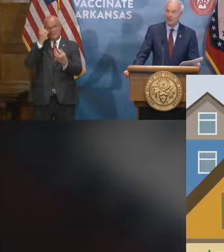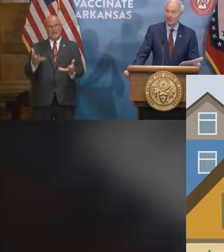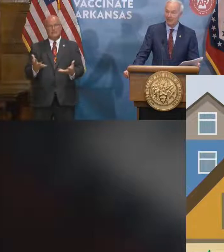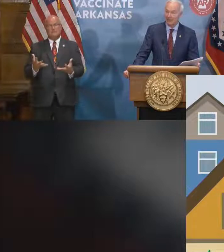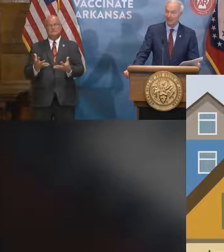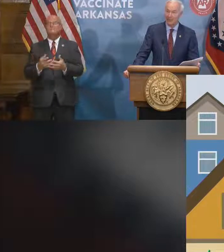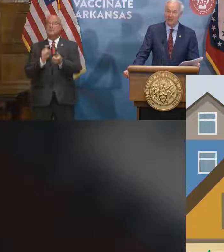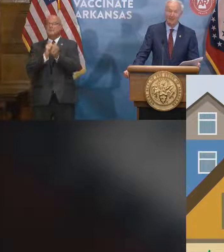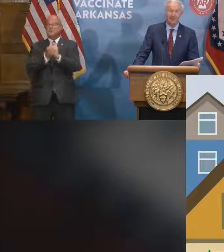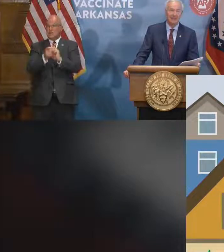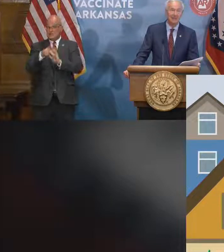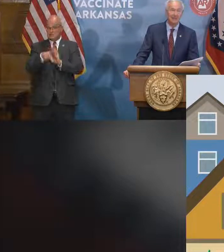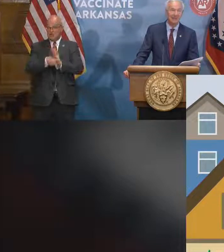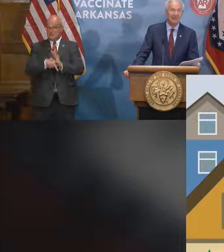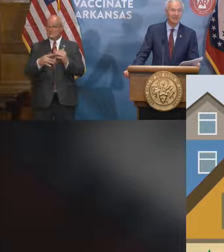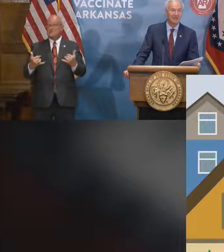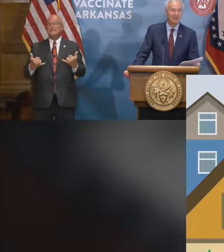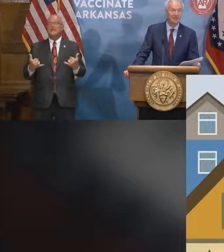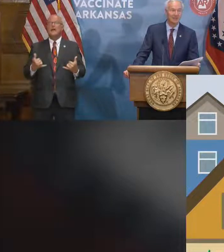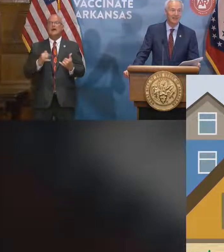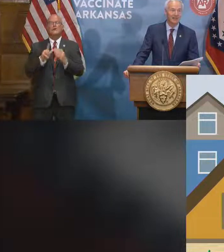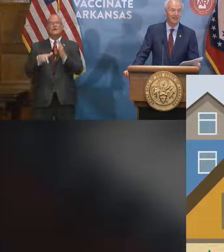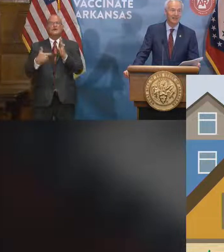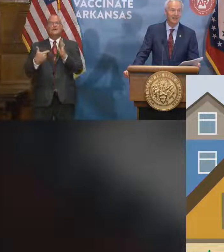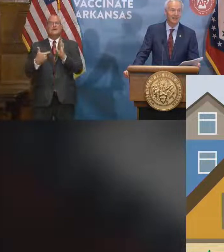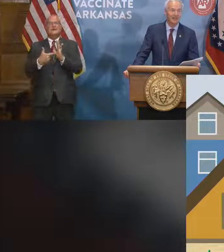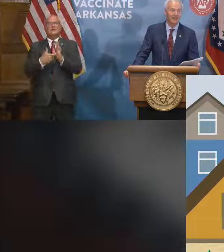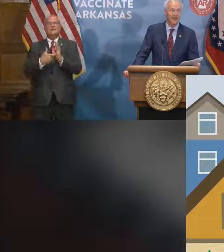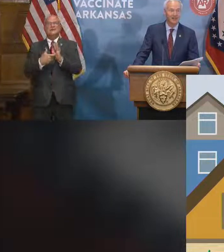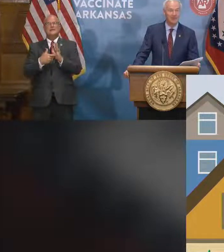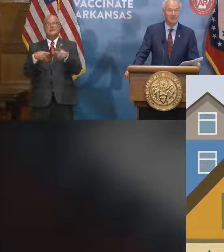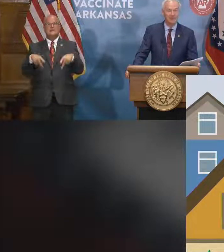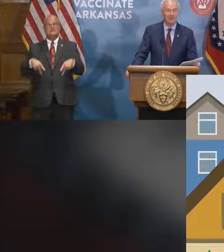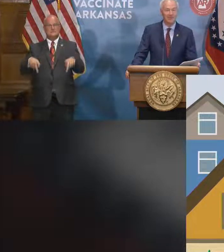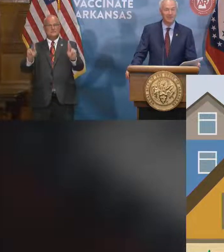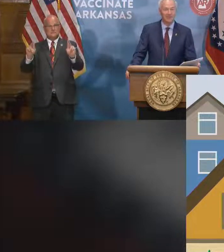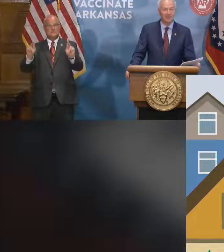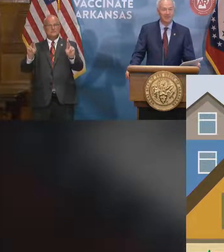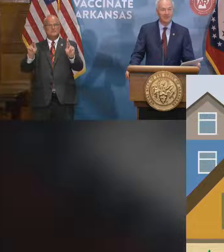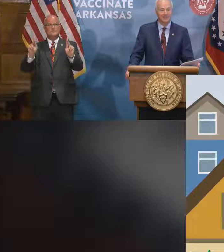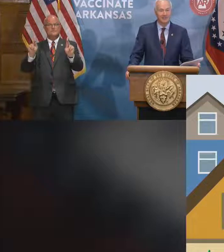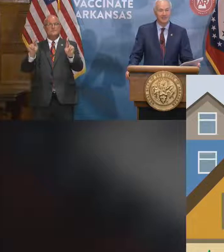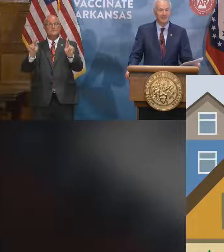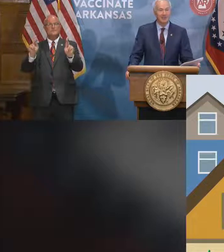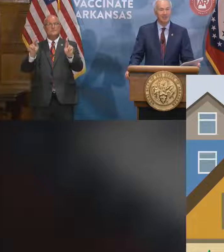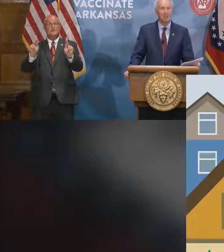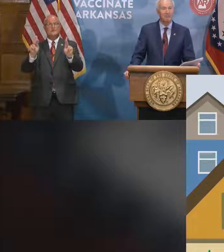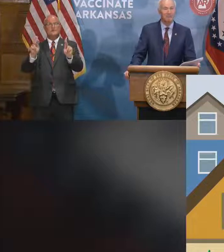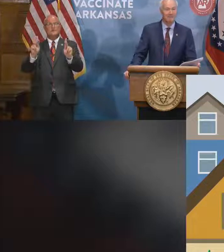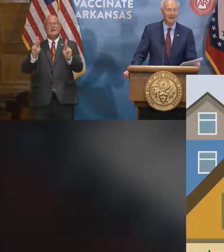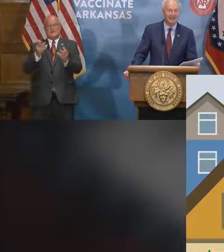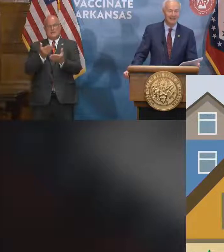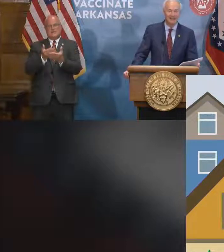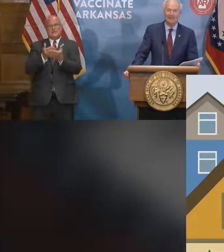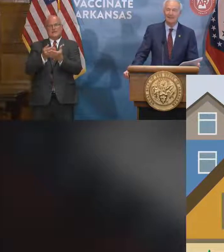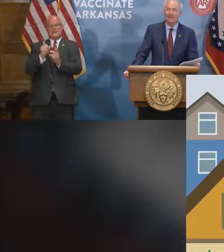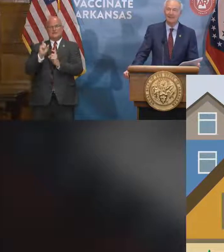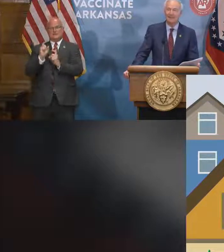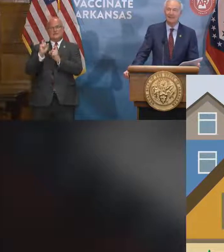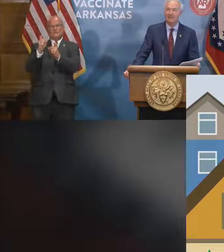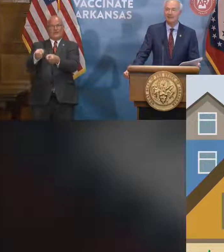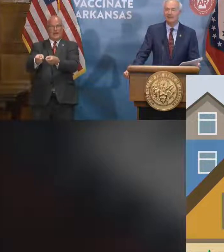is a change in policy. This allows the assistance to be